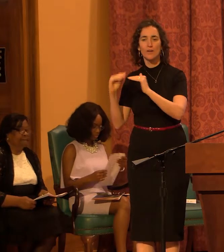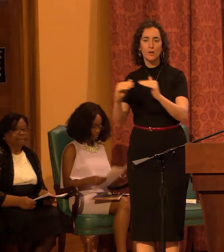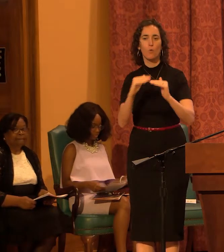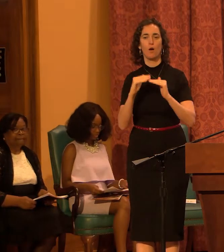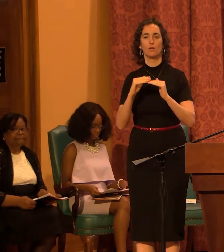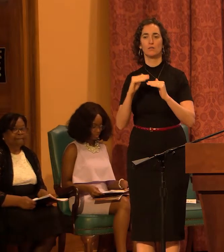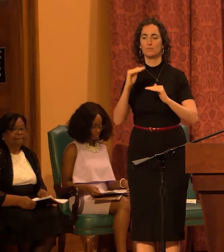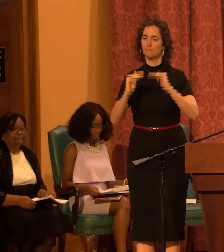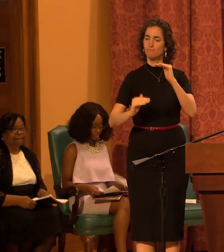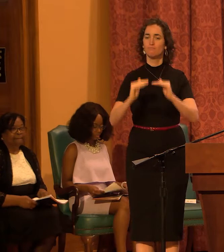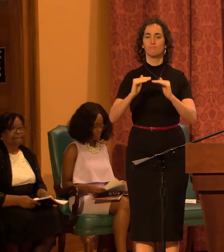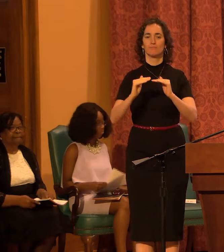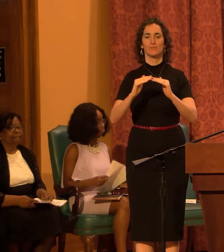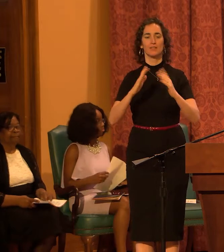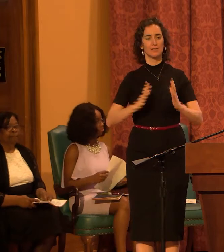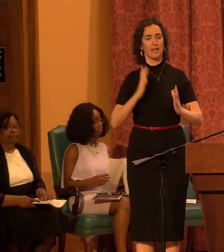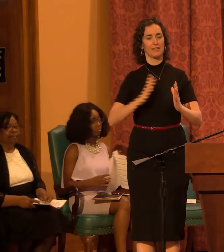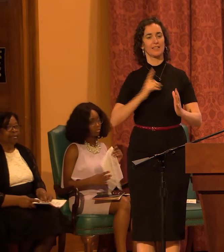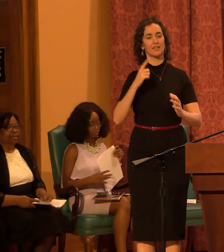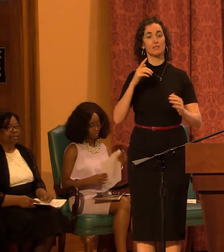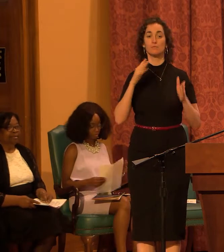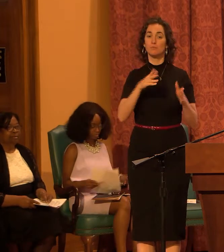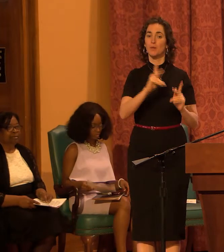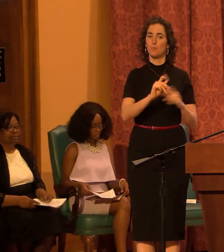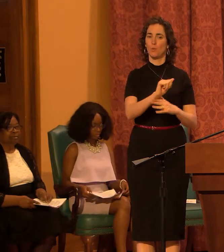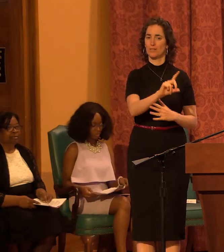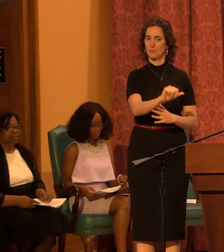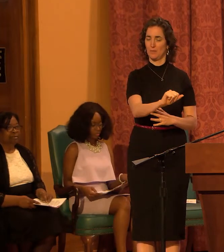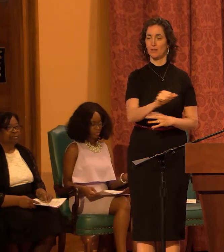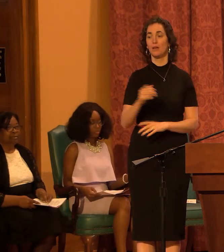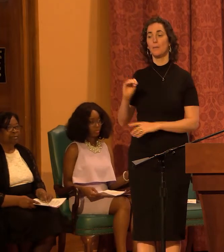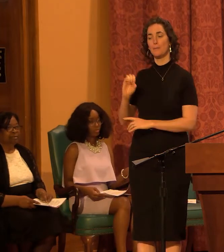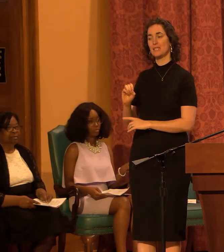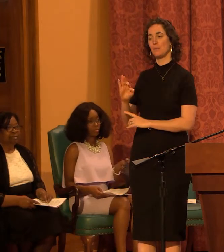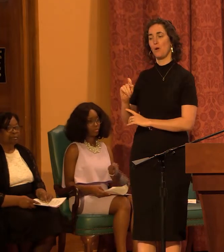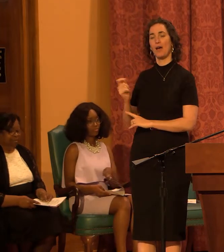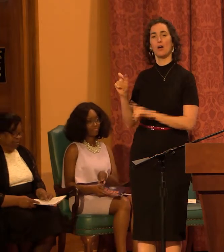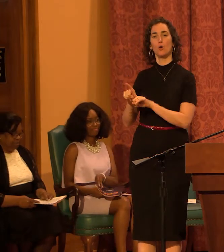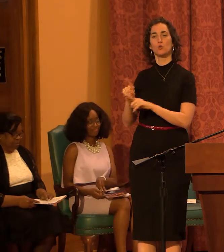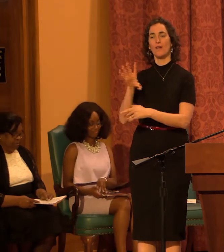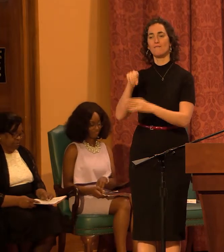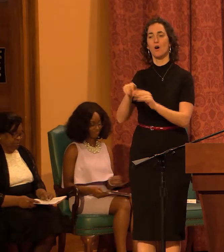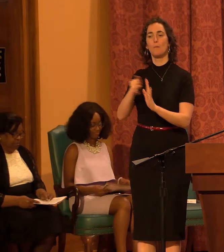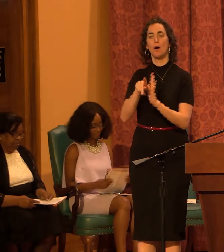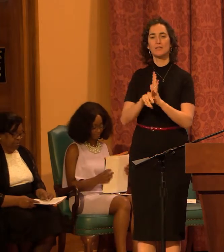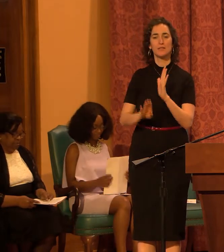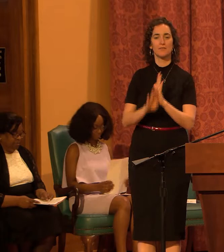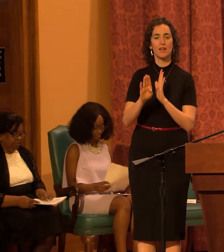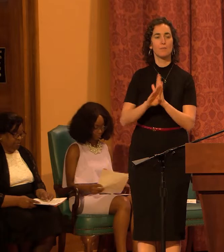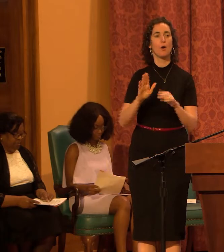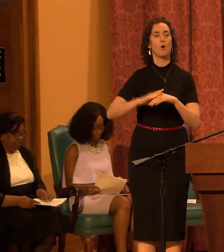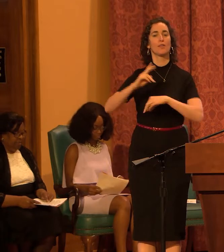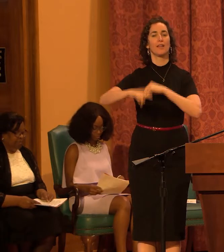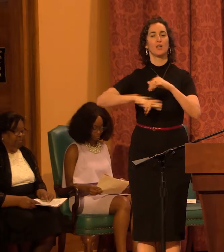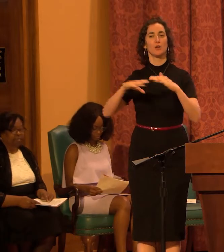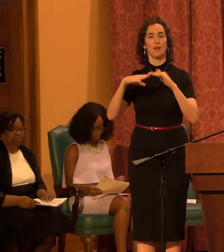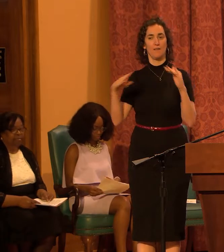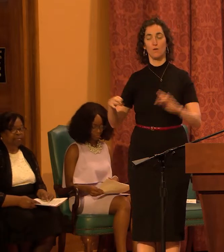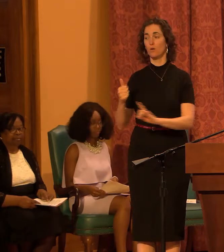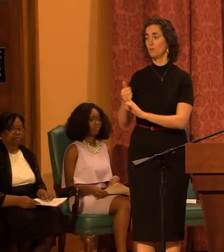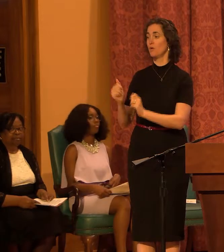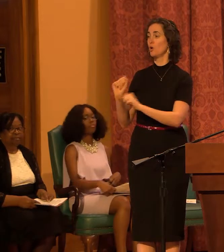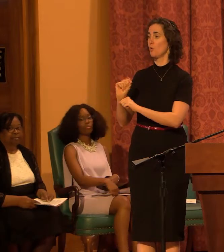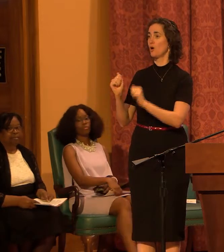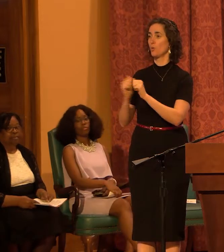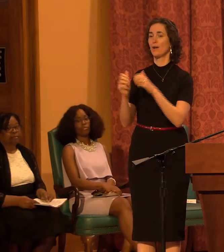for people with disabilities. Ms. Baret was also involved in policy development at a national level, and she worked with